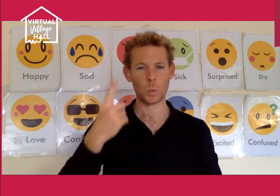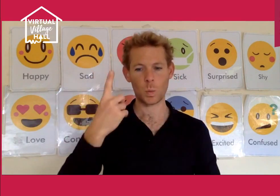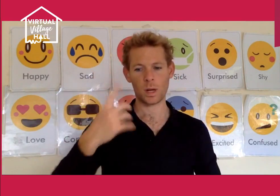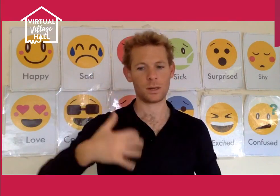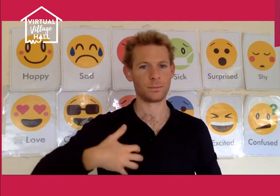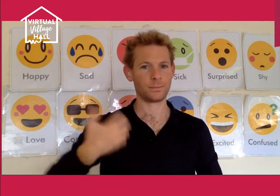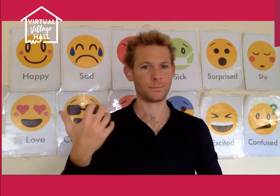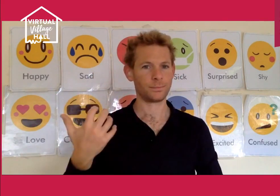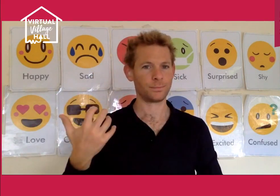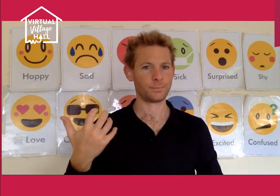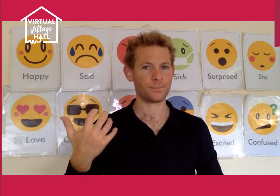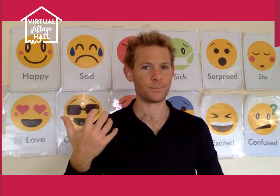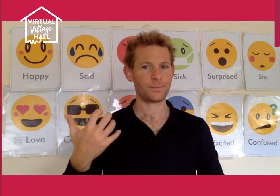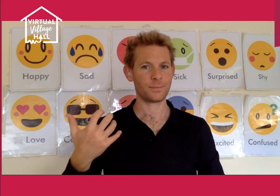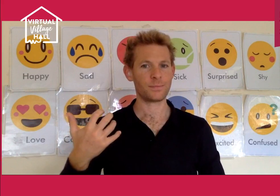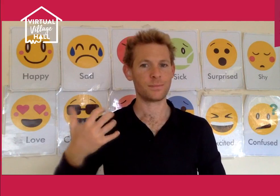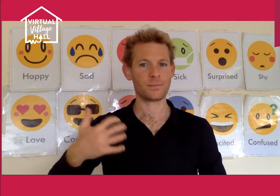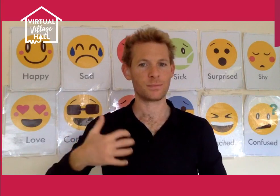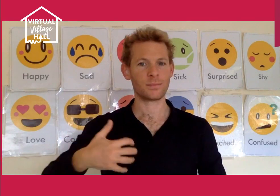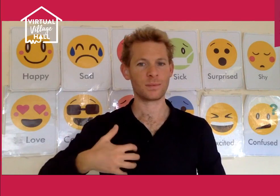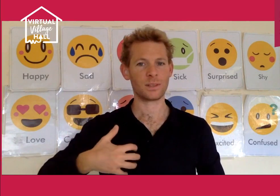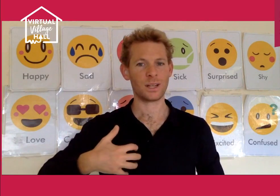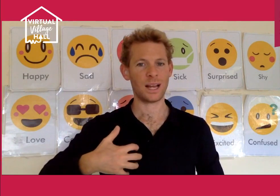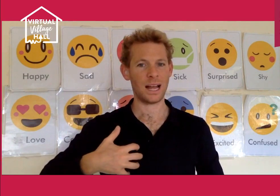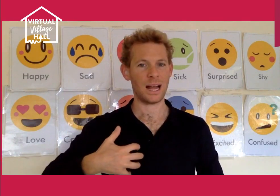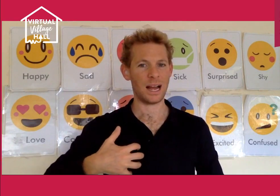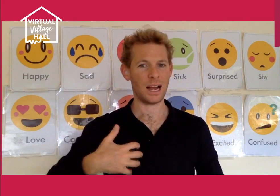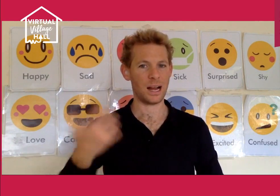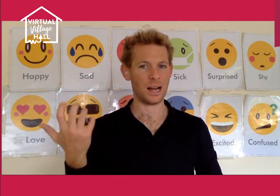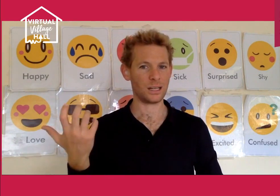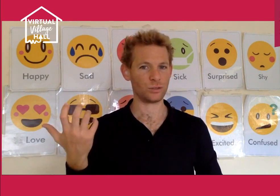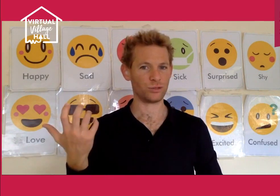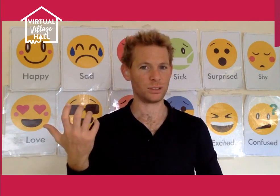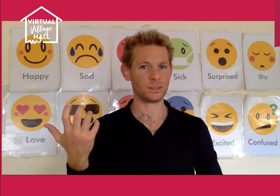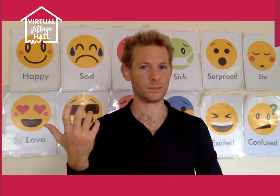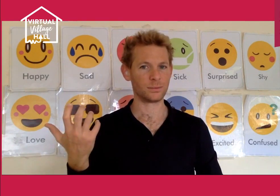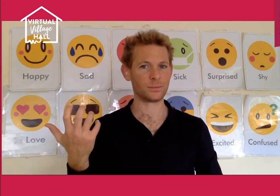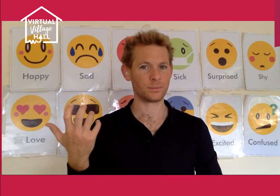Now, mostly England and Scotland, we just sign it with one hand to show angry.